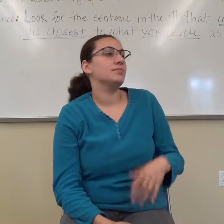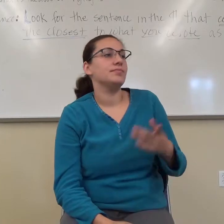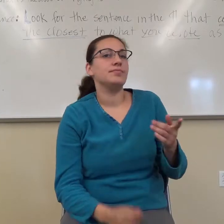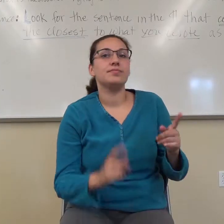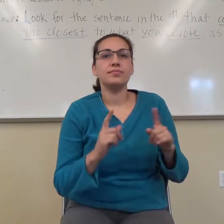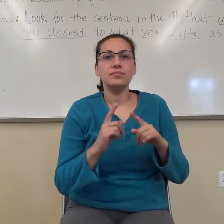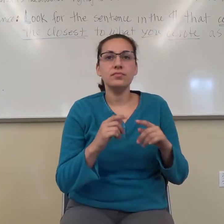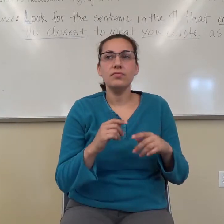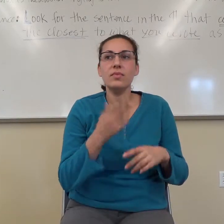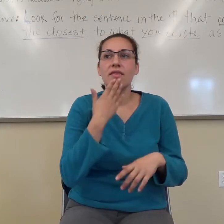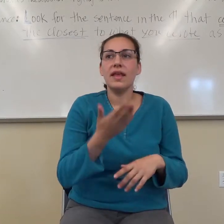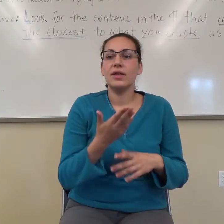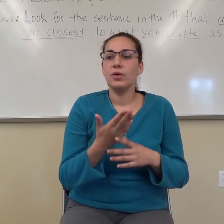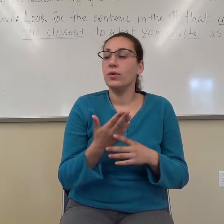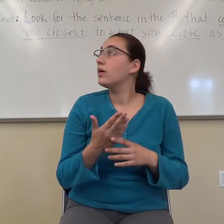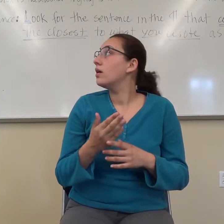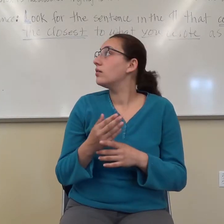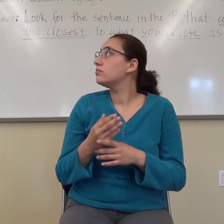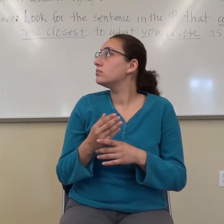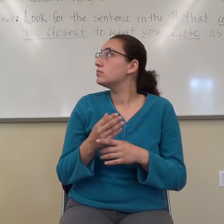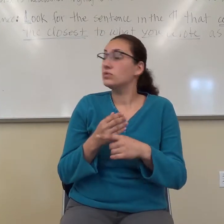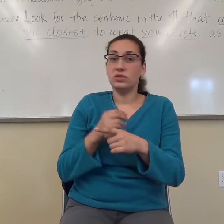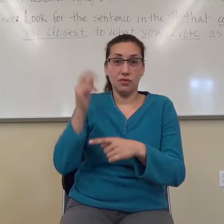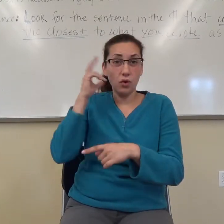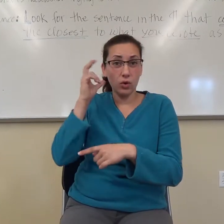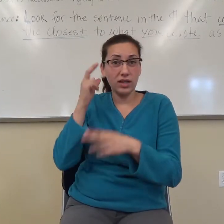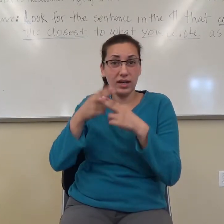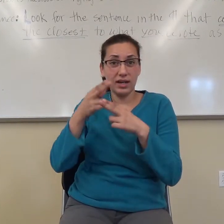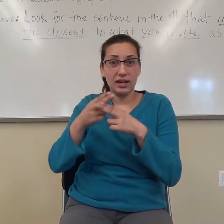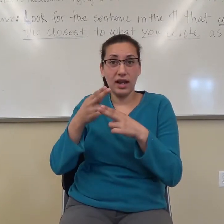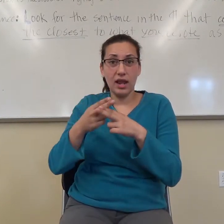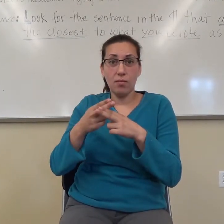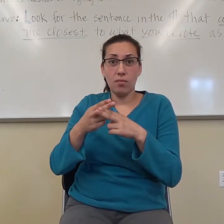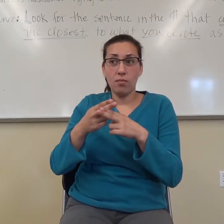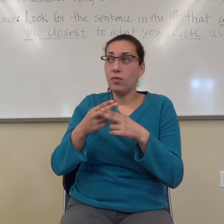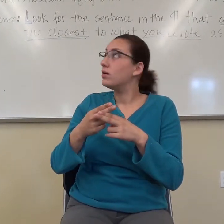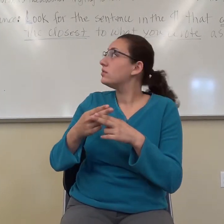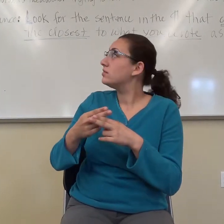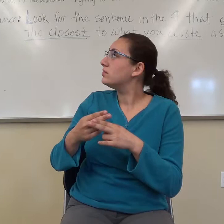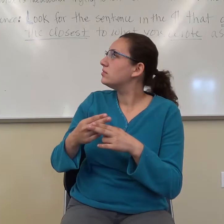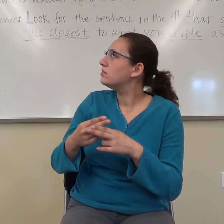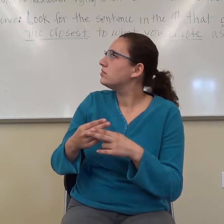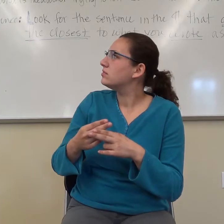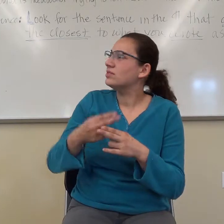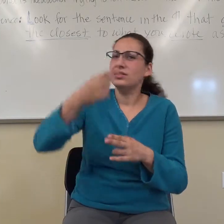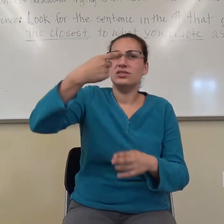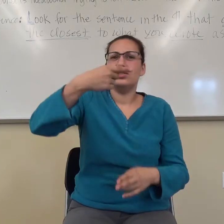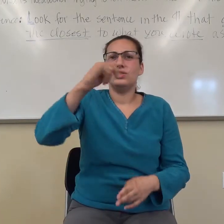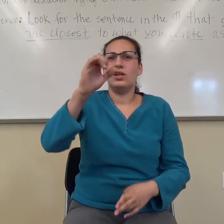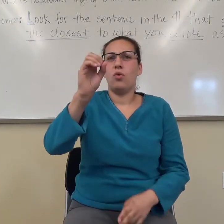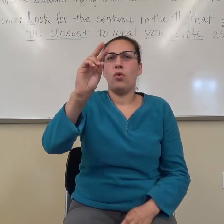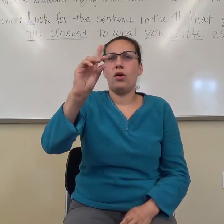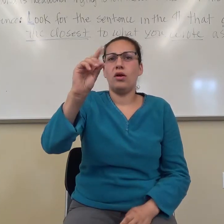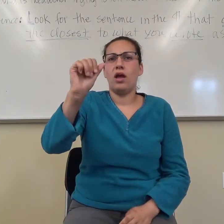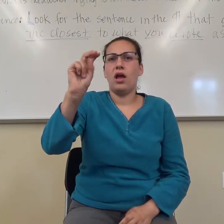name, anybody ever heard of this person before? Giordano Bruno? I always thought it was the